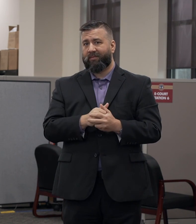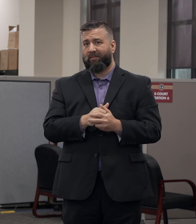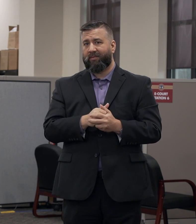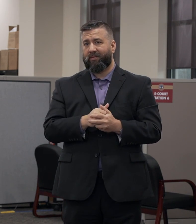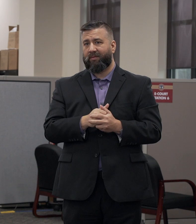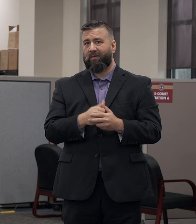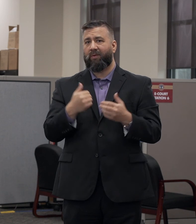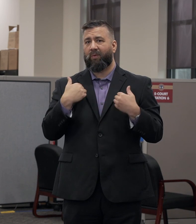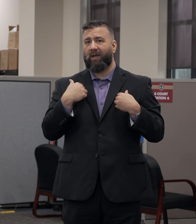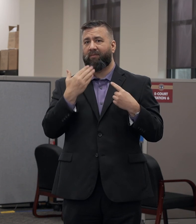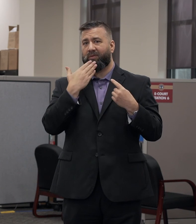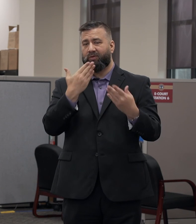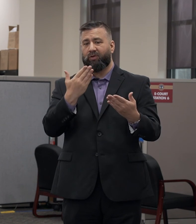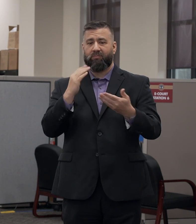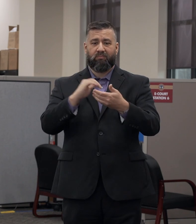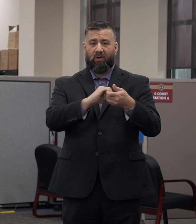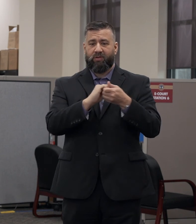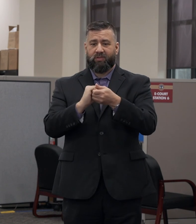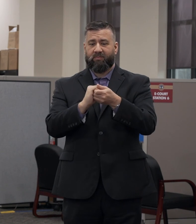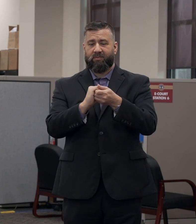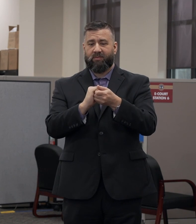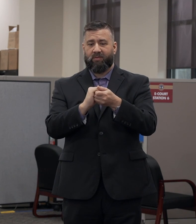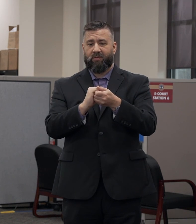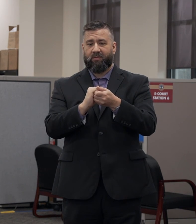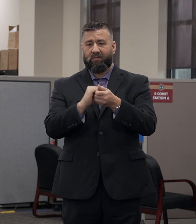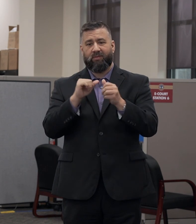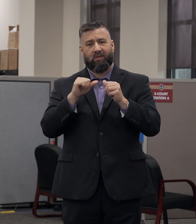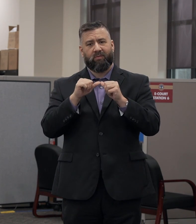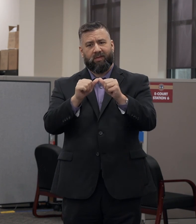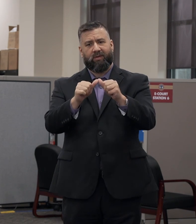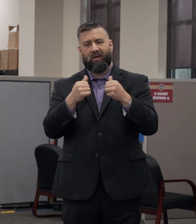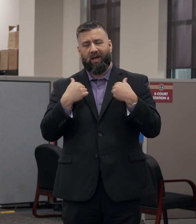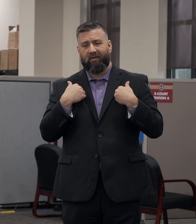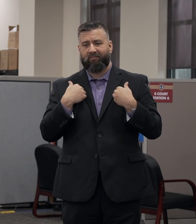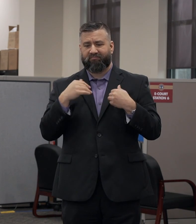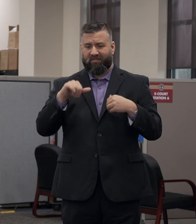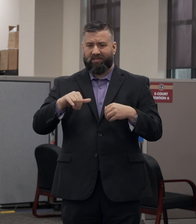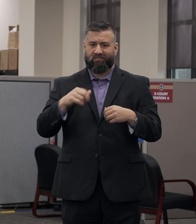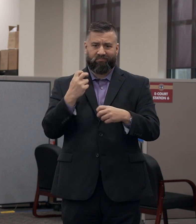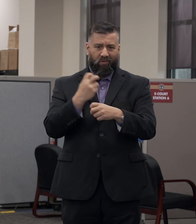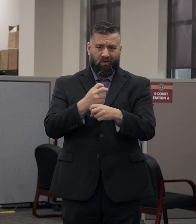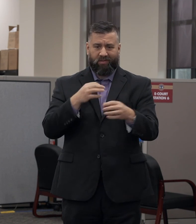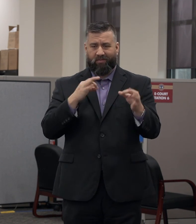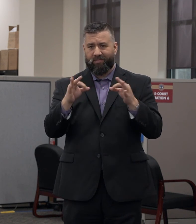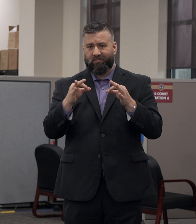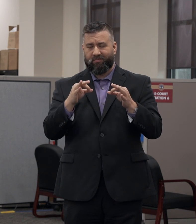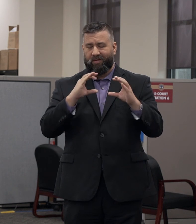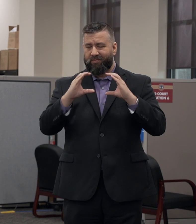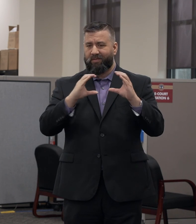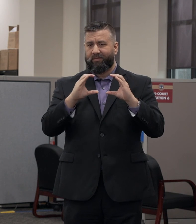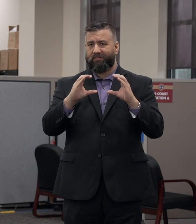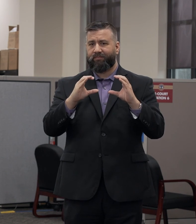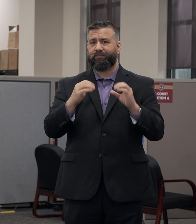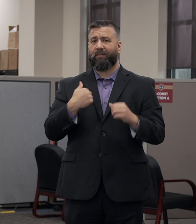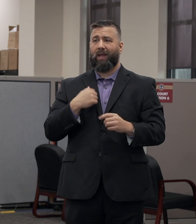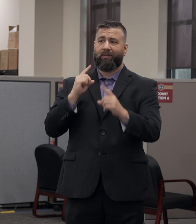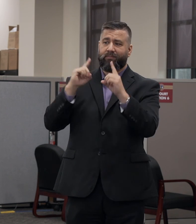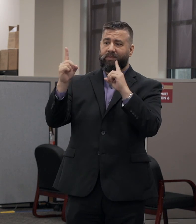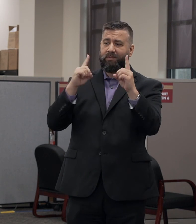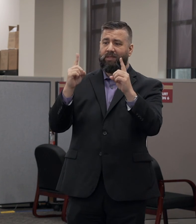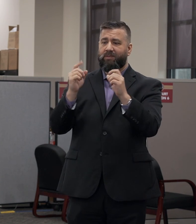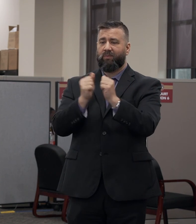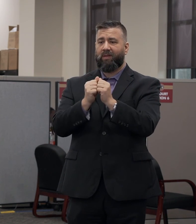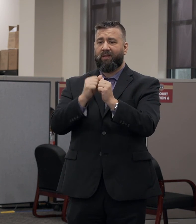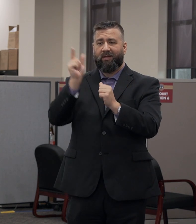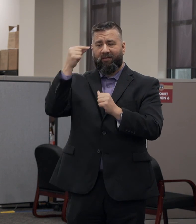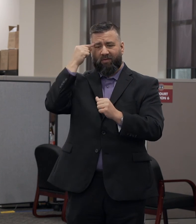we have great partnerships and we'll continue these very difficult conversations. I spoke to the governor several weeks ago about this vaccine